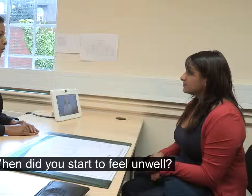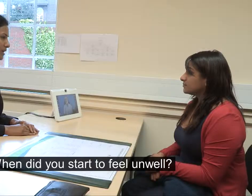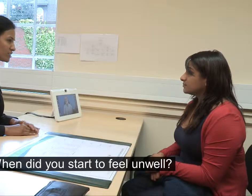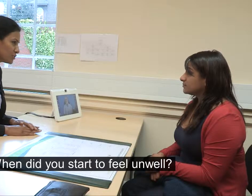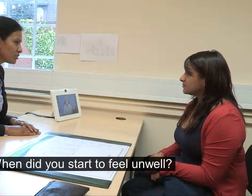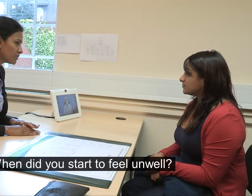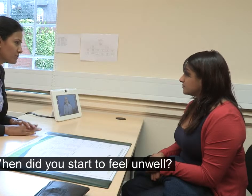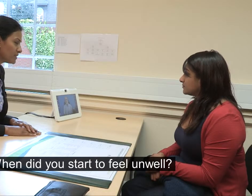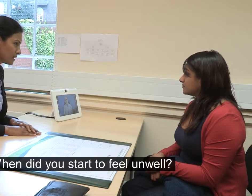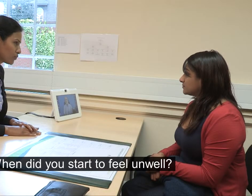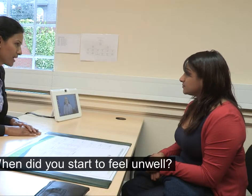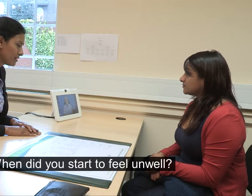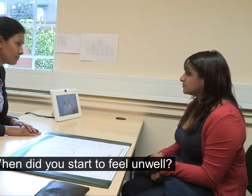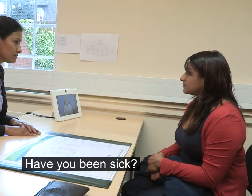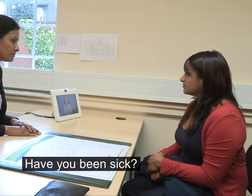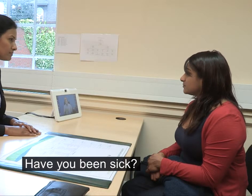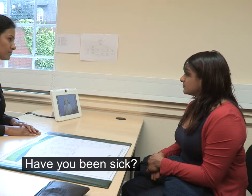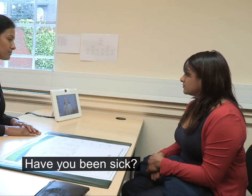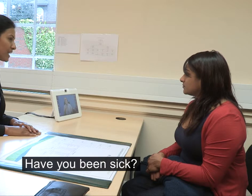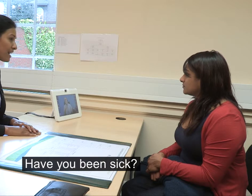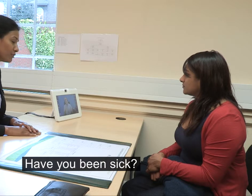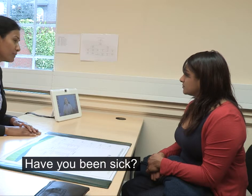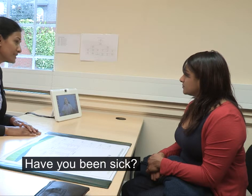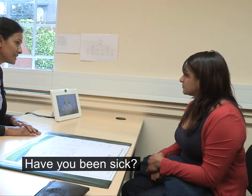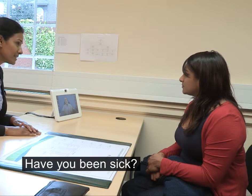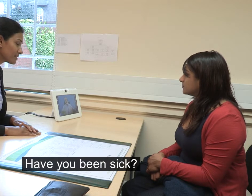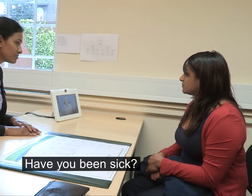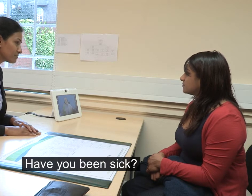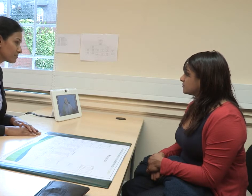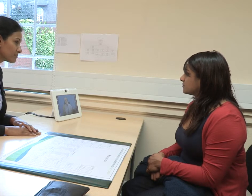When did you start to feel unwell? Have you been sick?